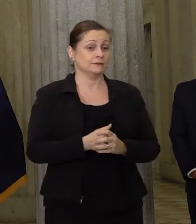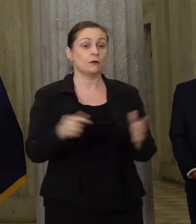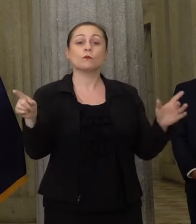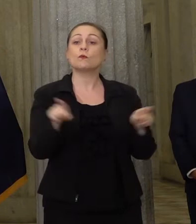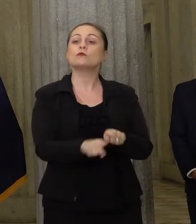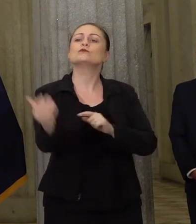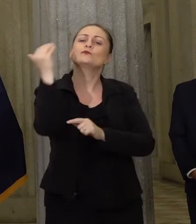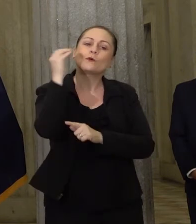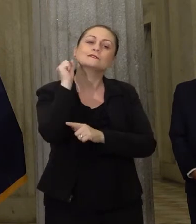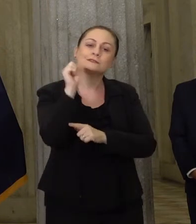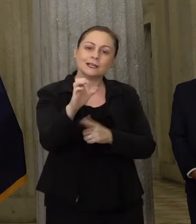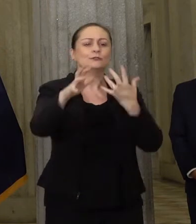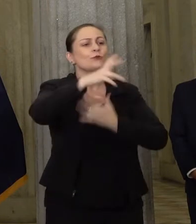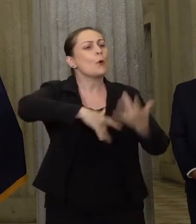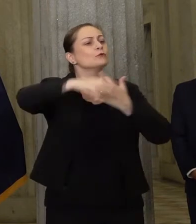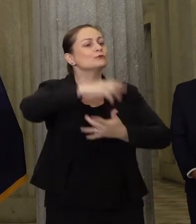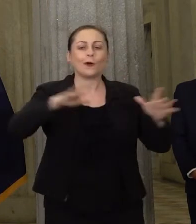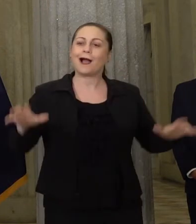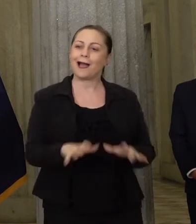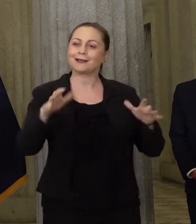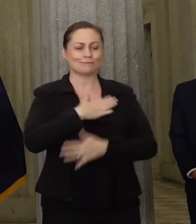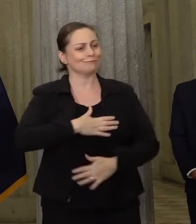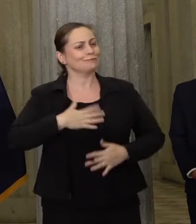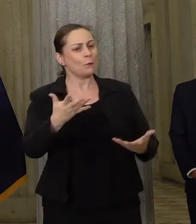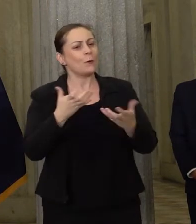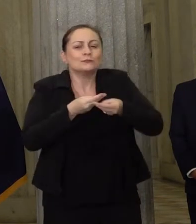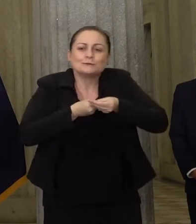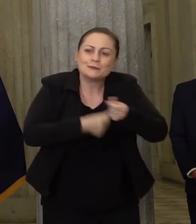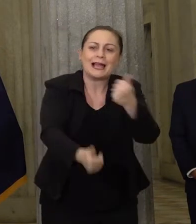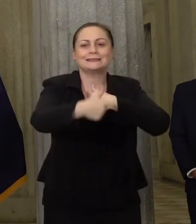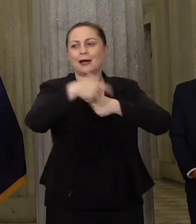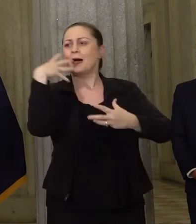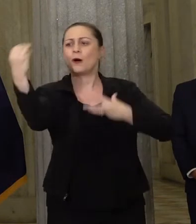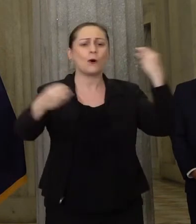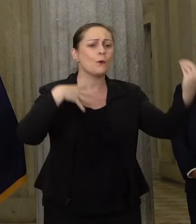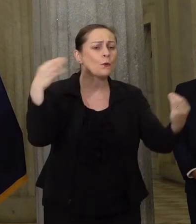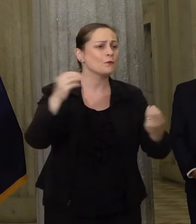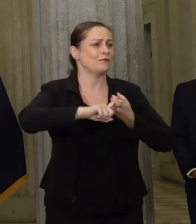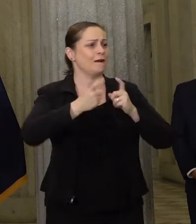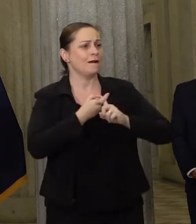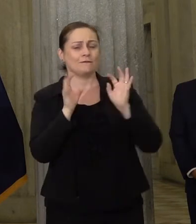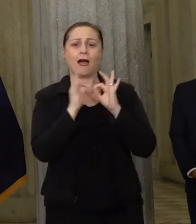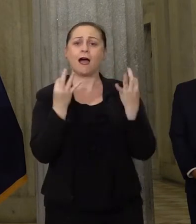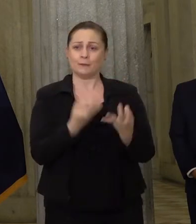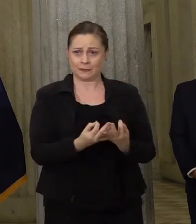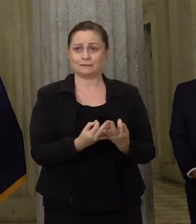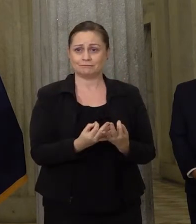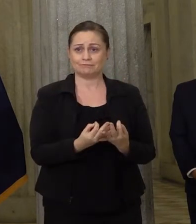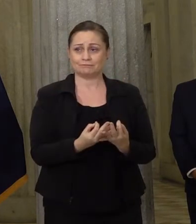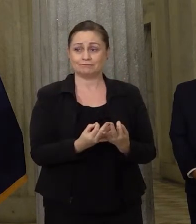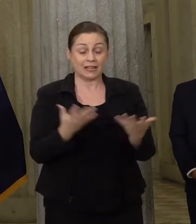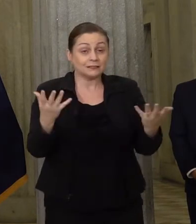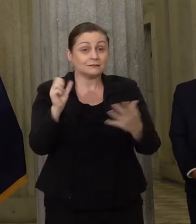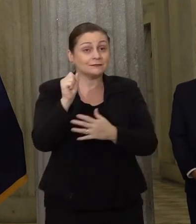socially active and that we enjoy and we want to spend time outdoors, spend time with friends and family, and that's